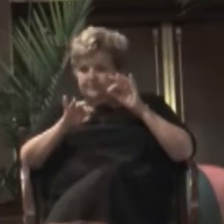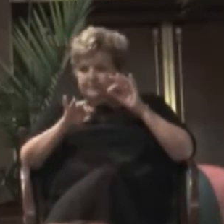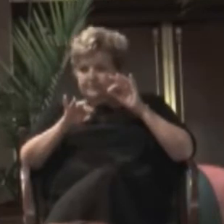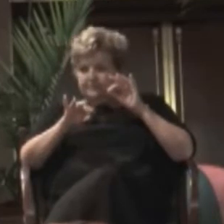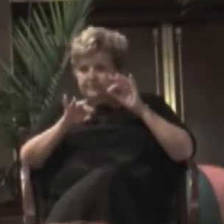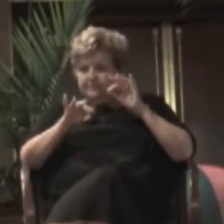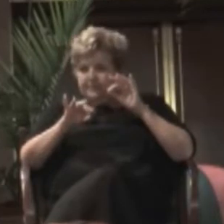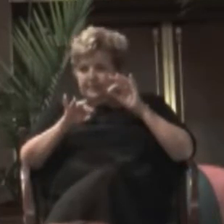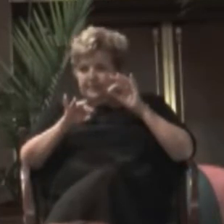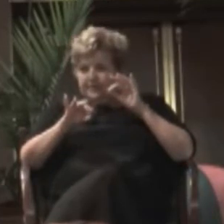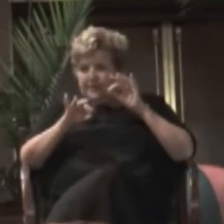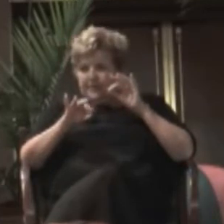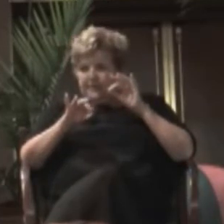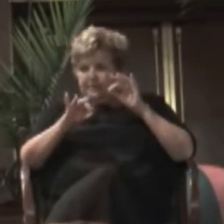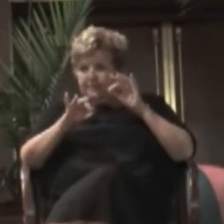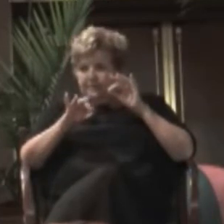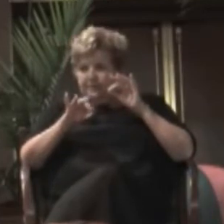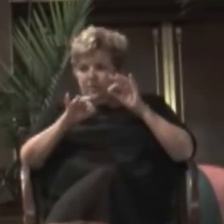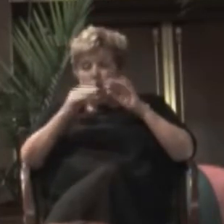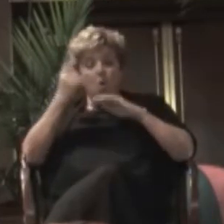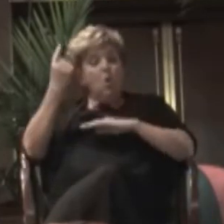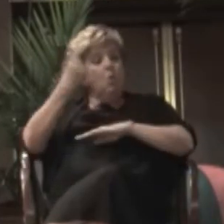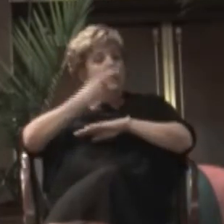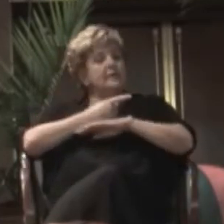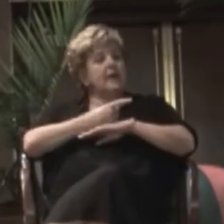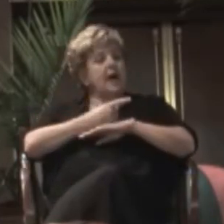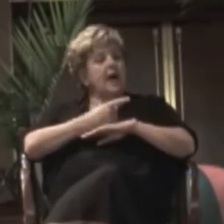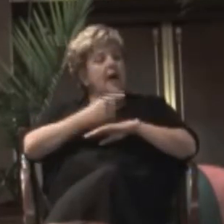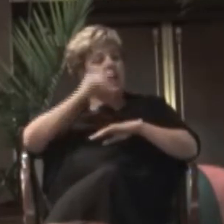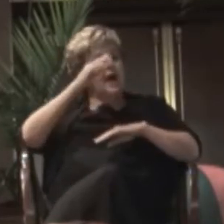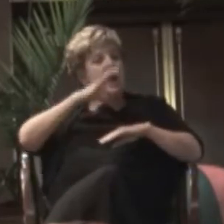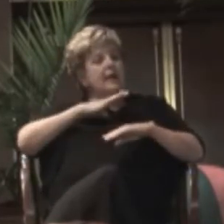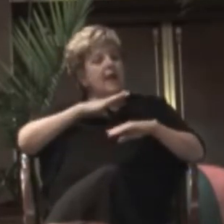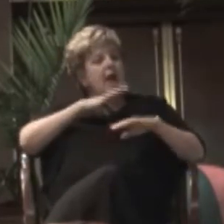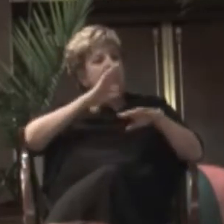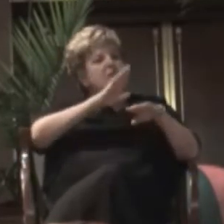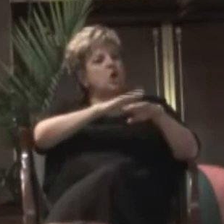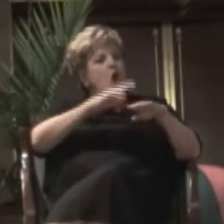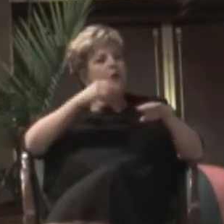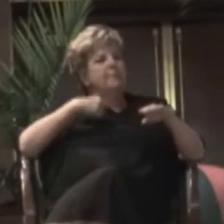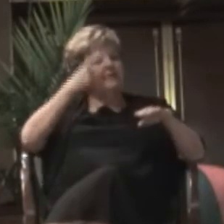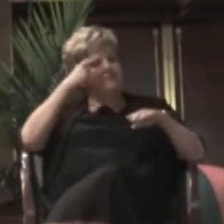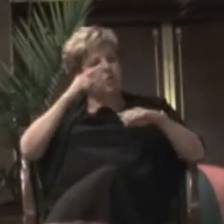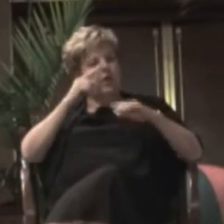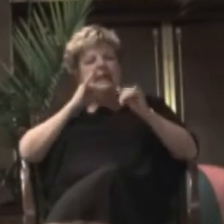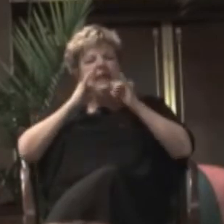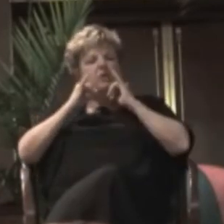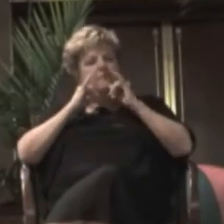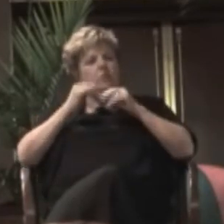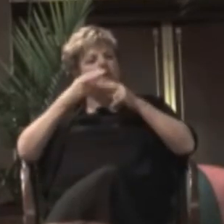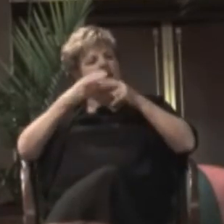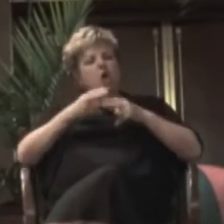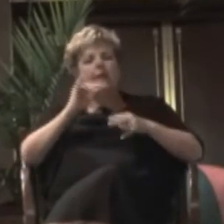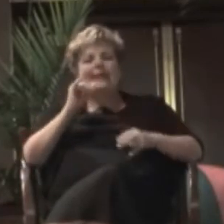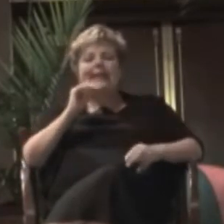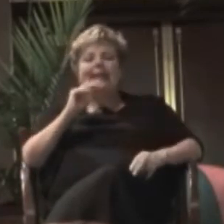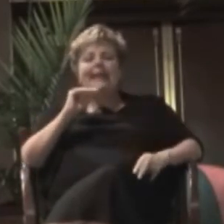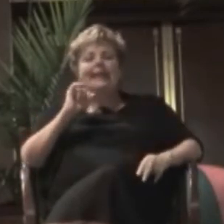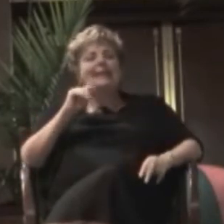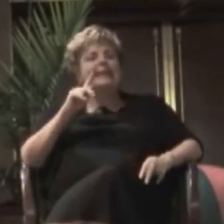in there. One day a guy called me out for an interview, an intake interview, filling out social history stuff and things like that. And when he